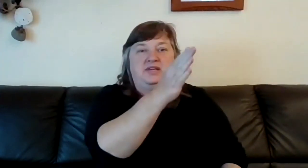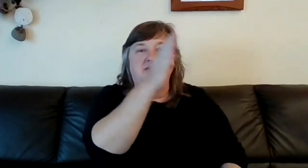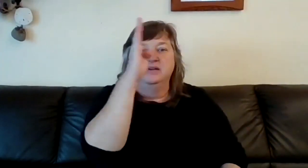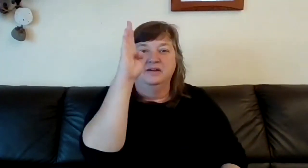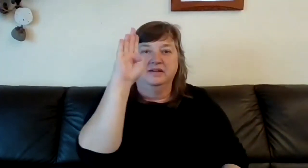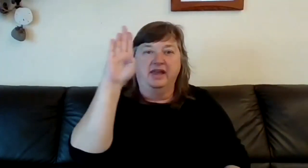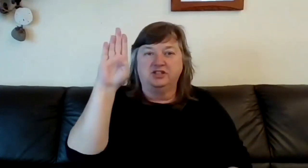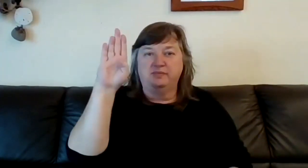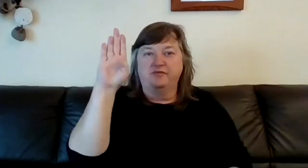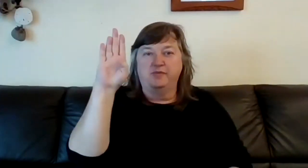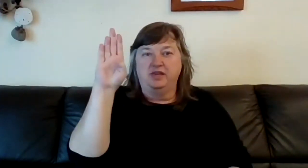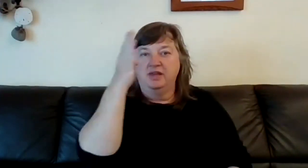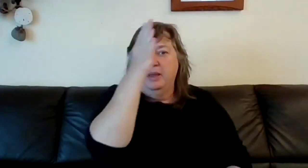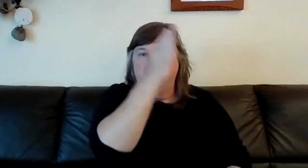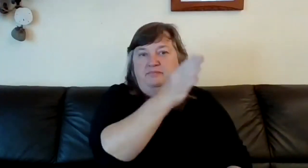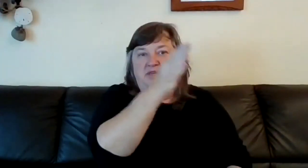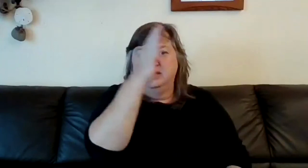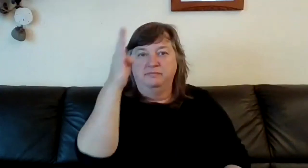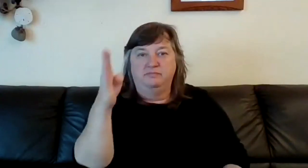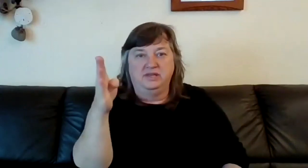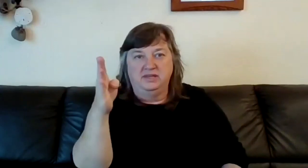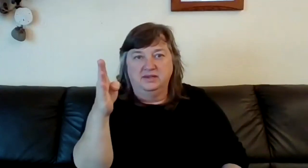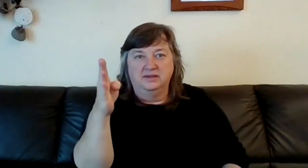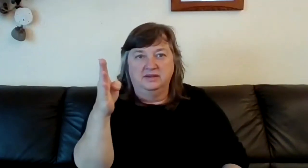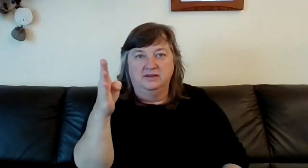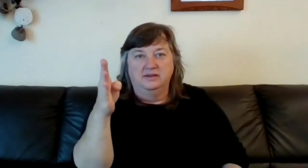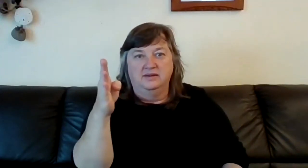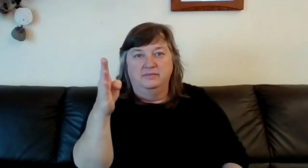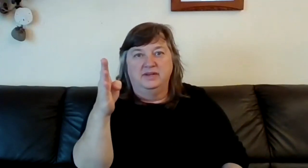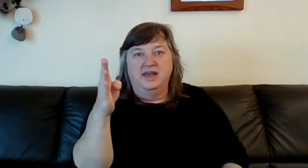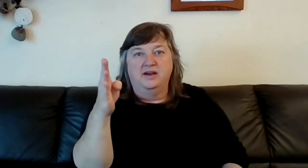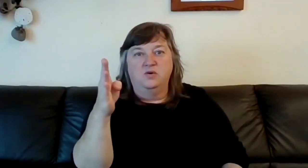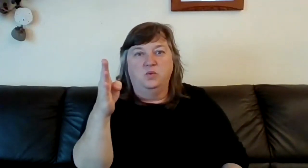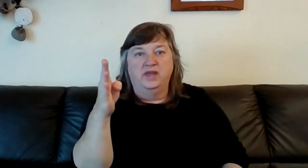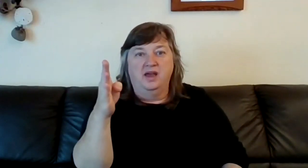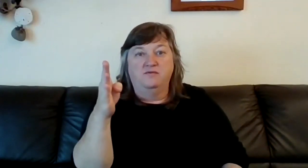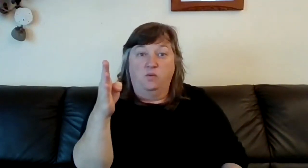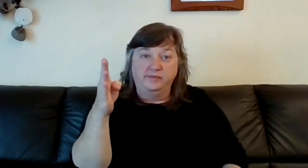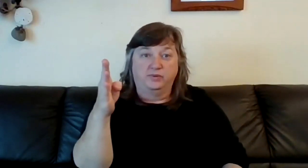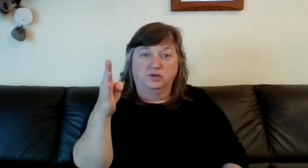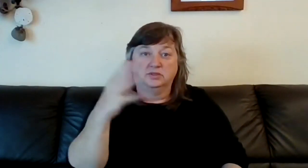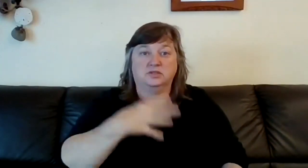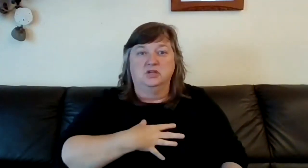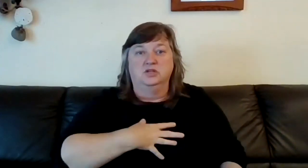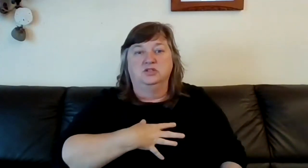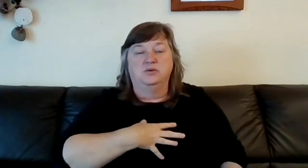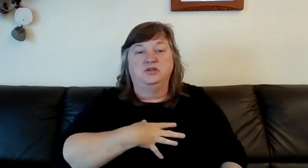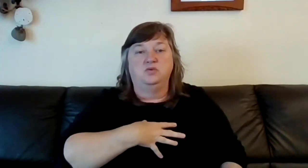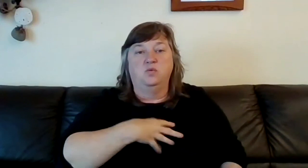B, hand shape of a B, B, B. But now we have whiteboards. So we do